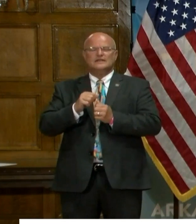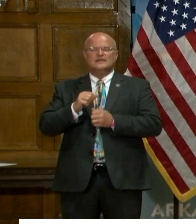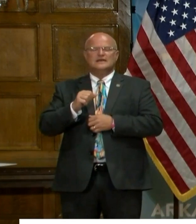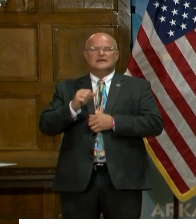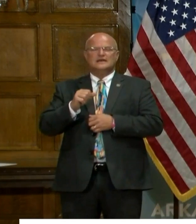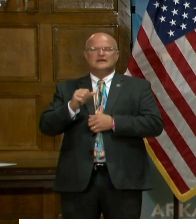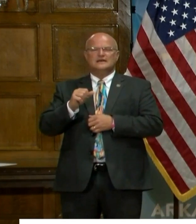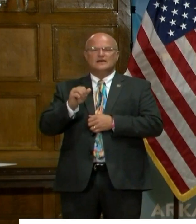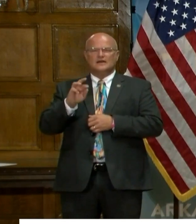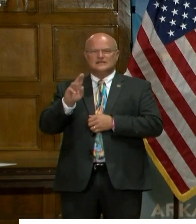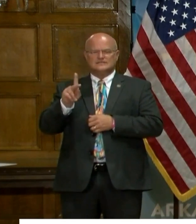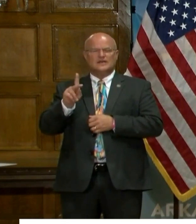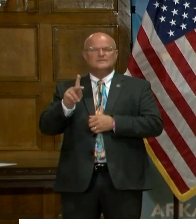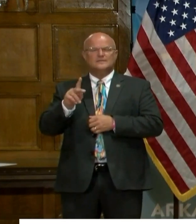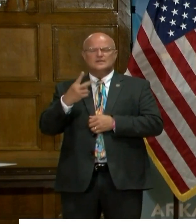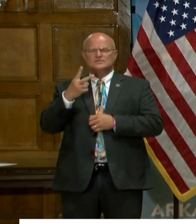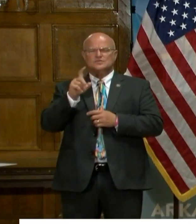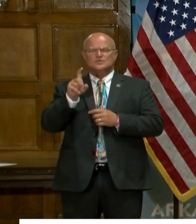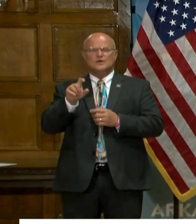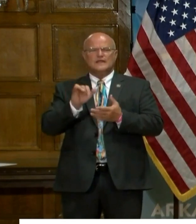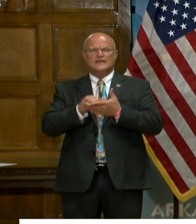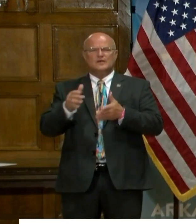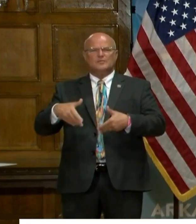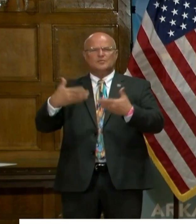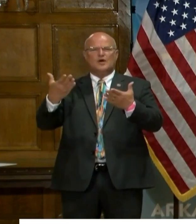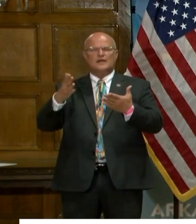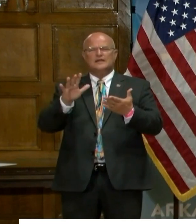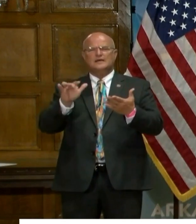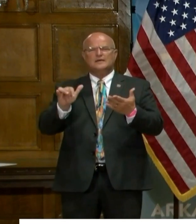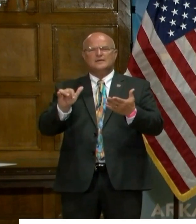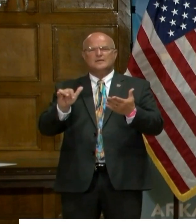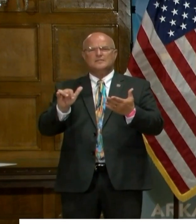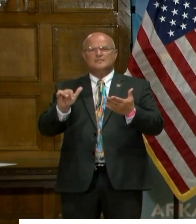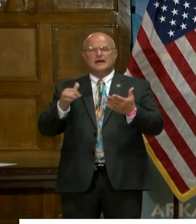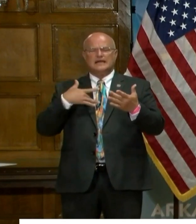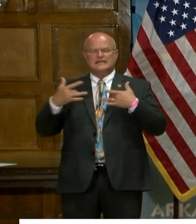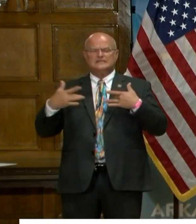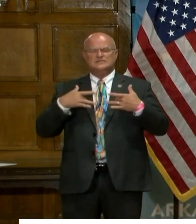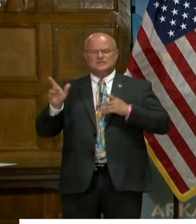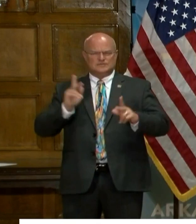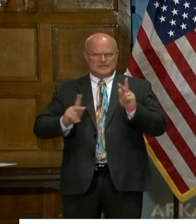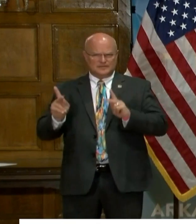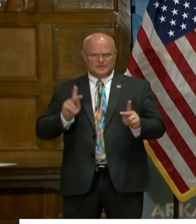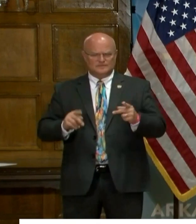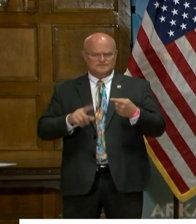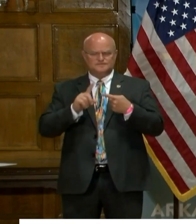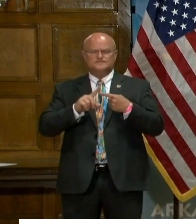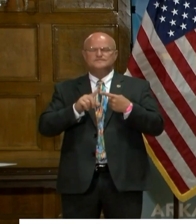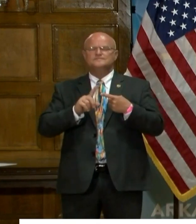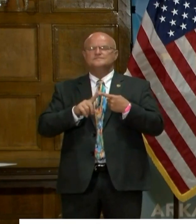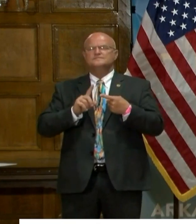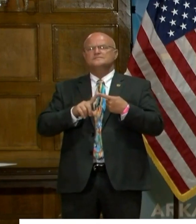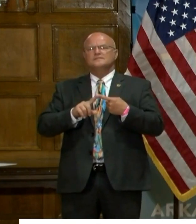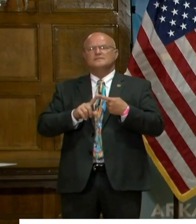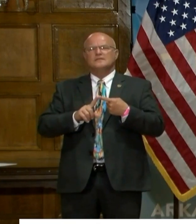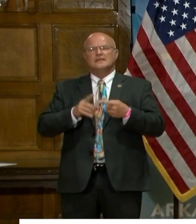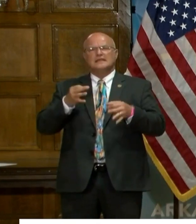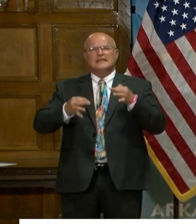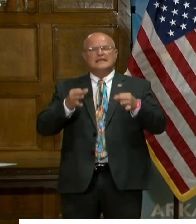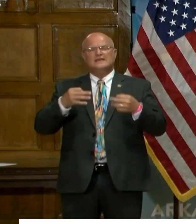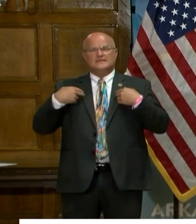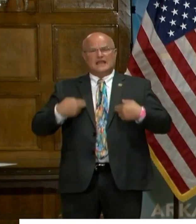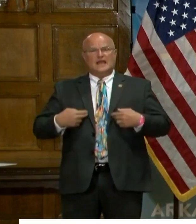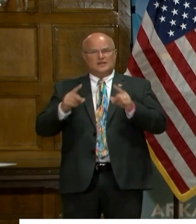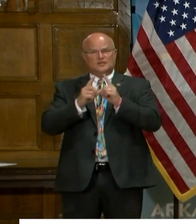I have two questions that were brought up by concerned citizens. One is whether the